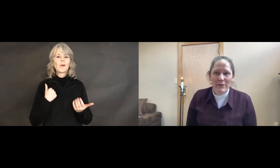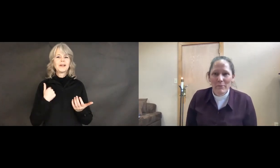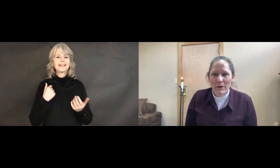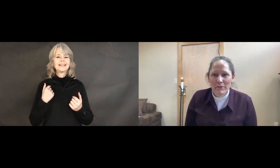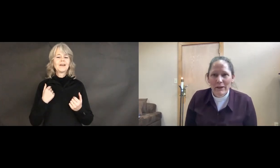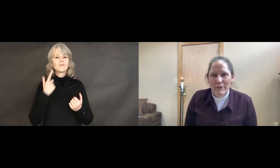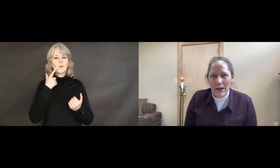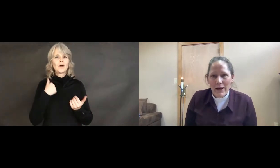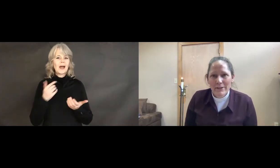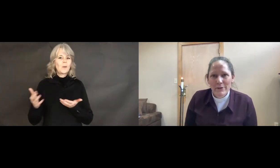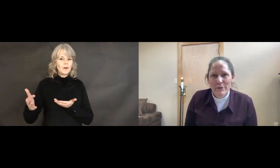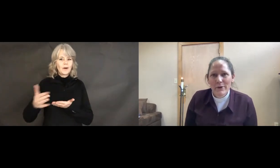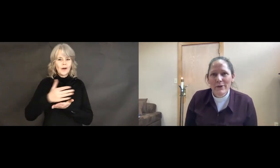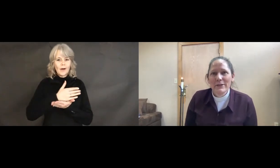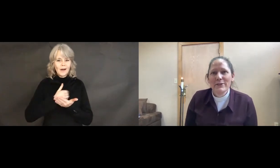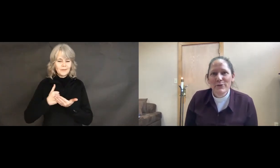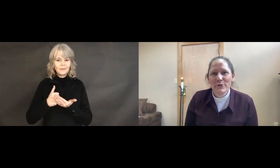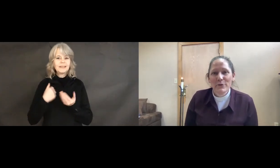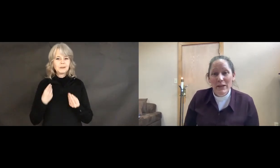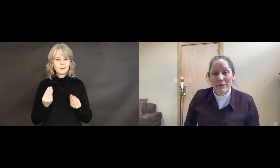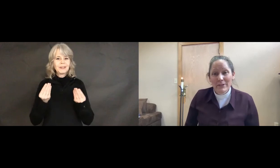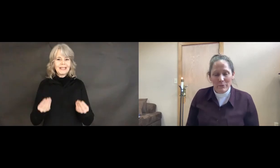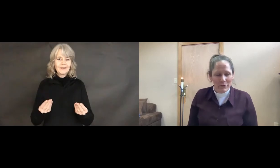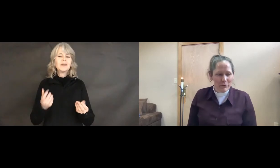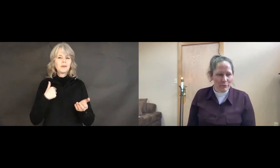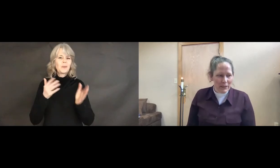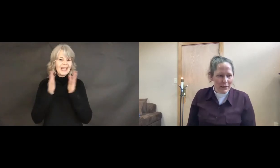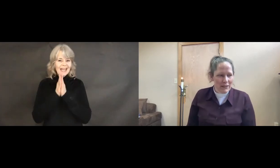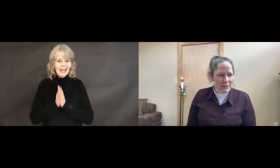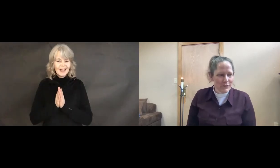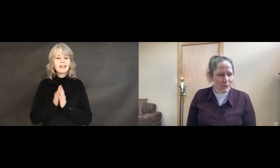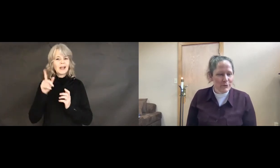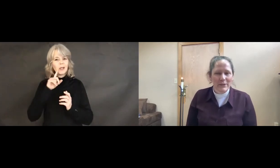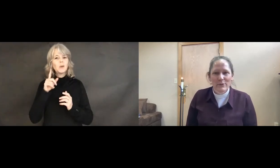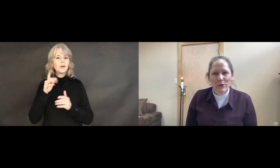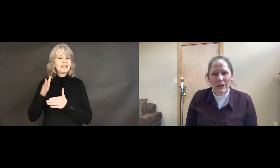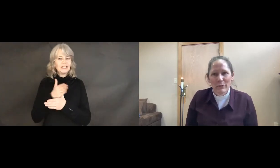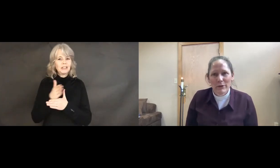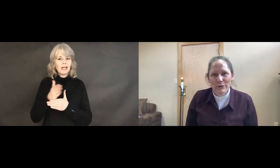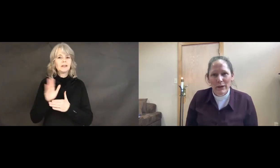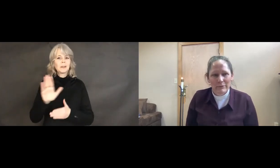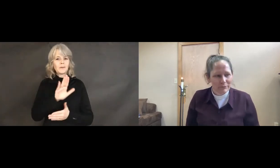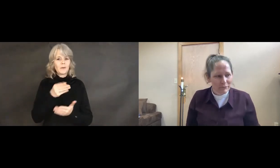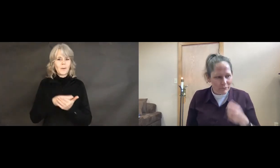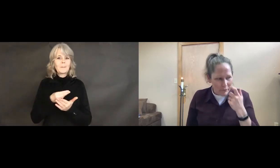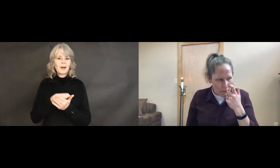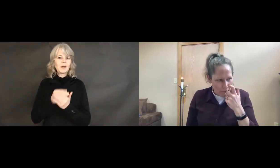at Bread of Life, we ask you to give some of your money to this work that we're doing.